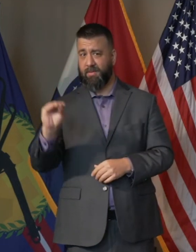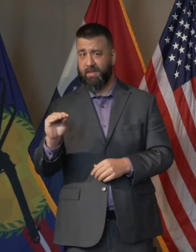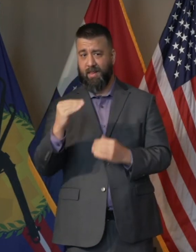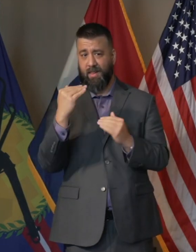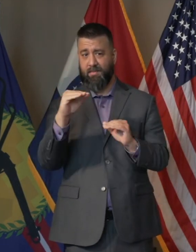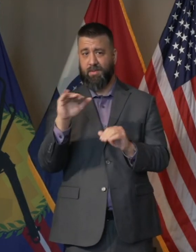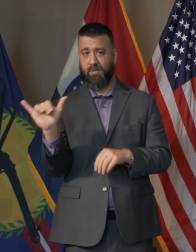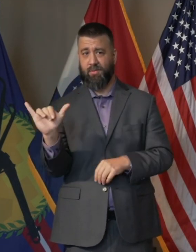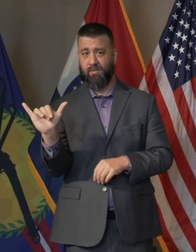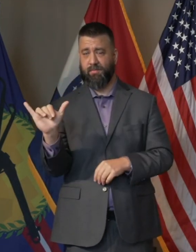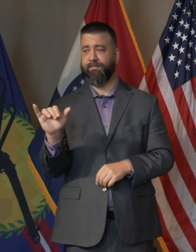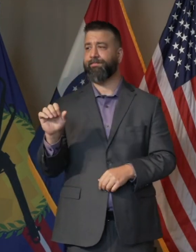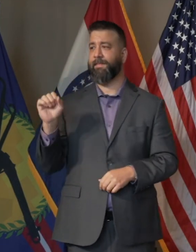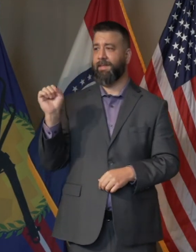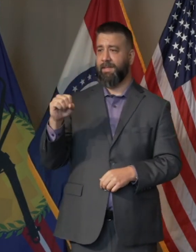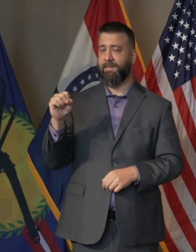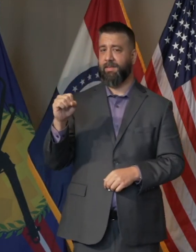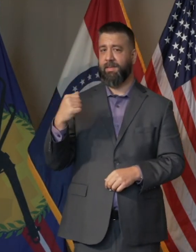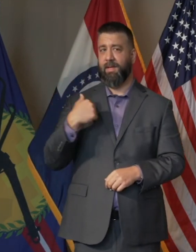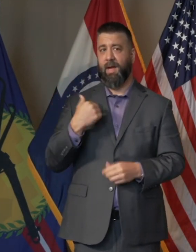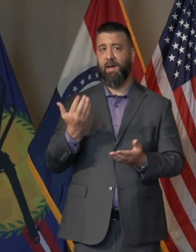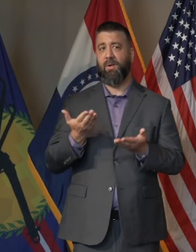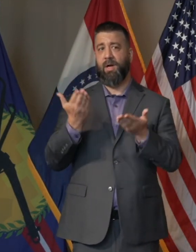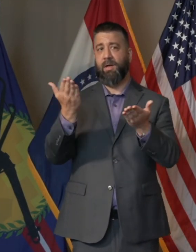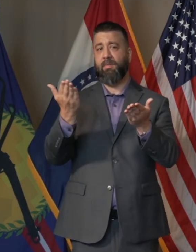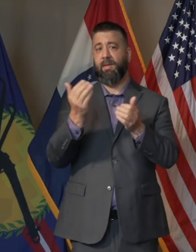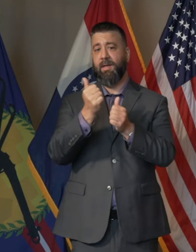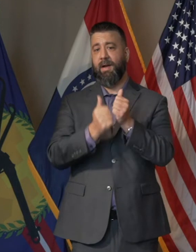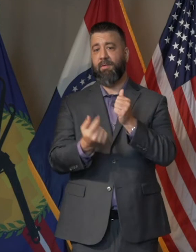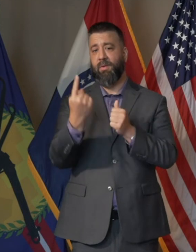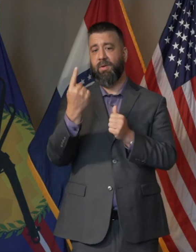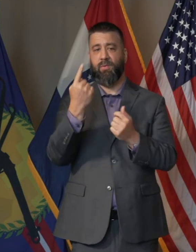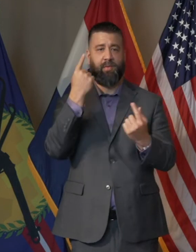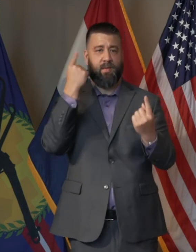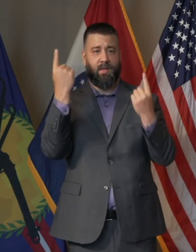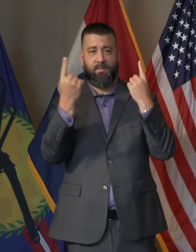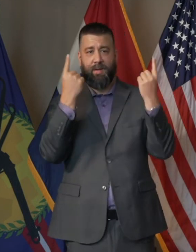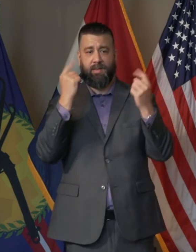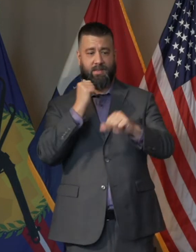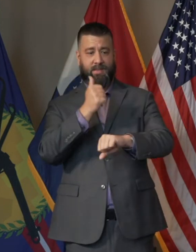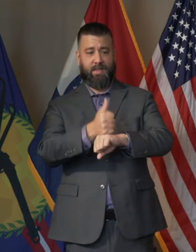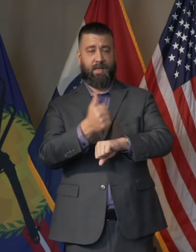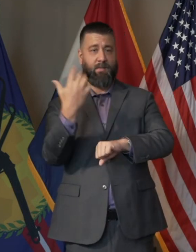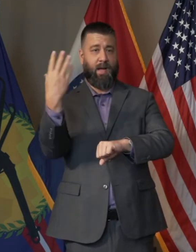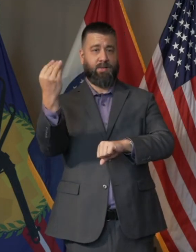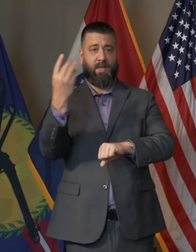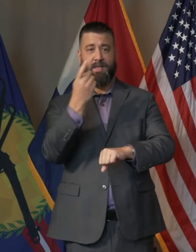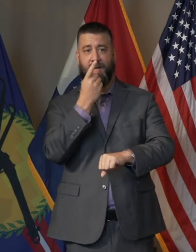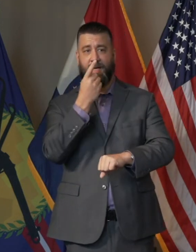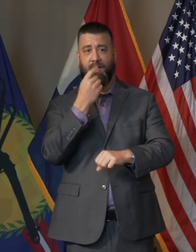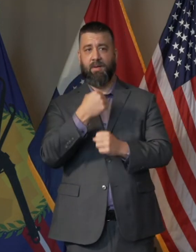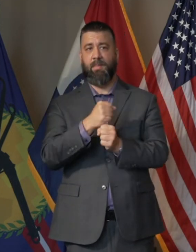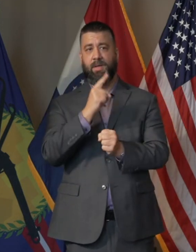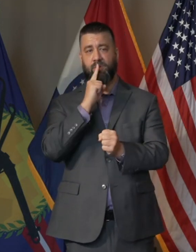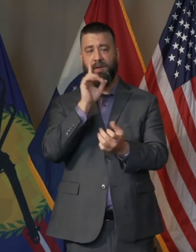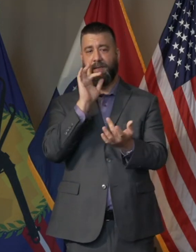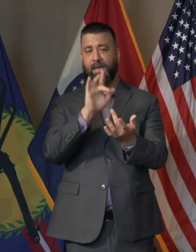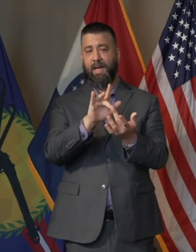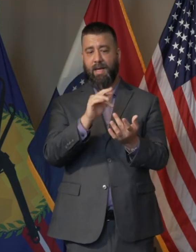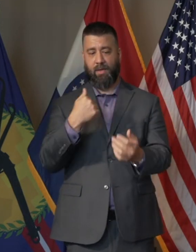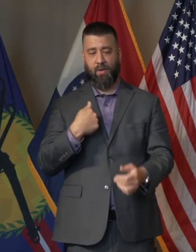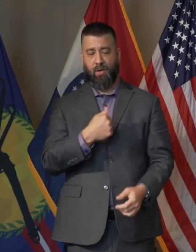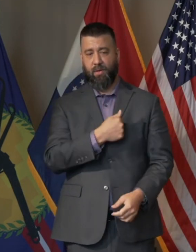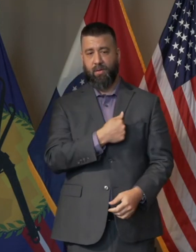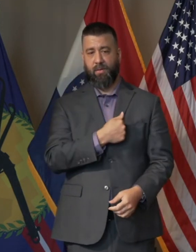would recommend that everyone who is considering setting up outdoor dining, make sure they contact